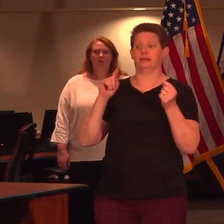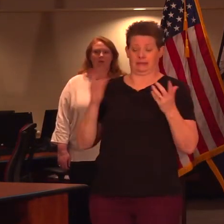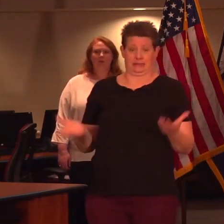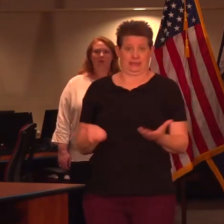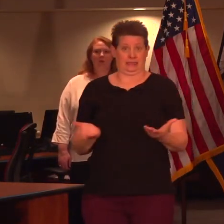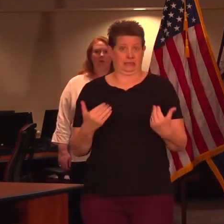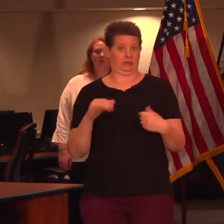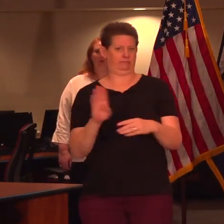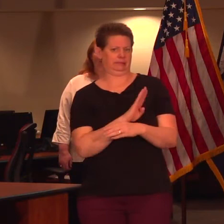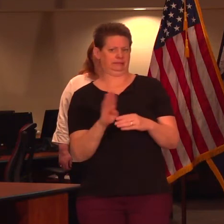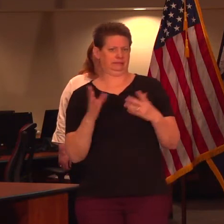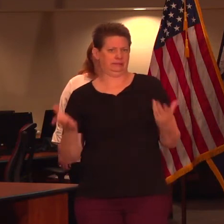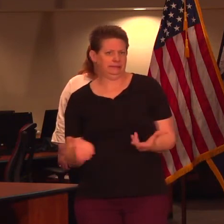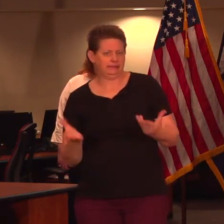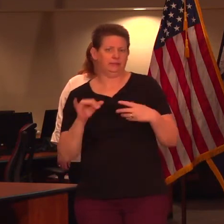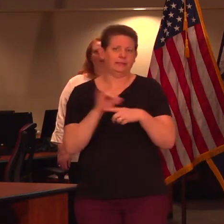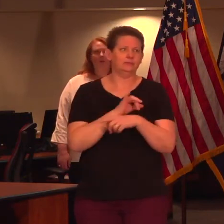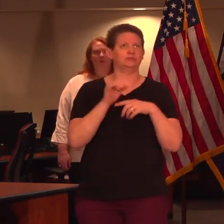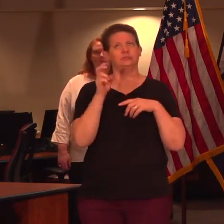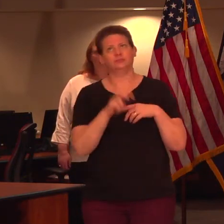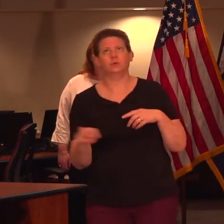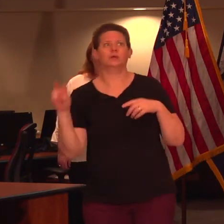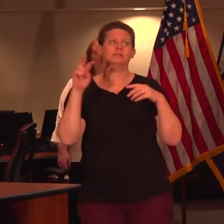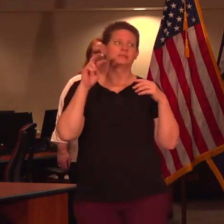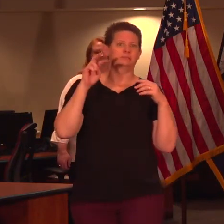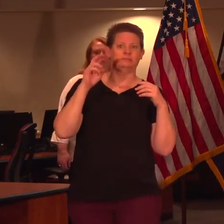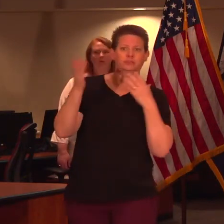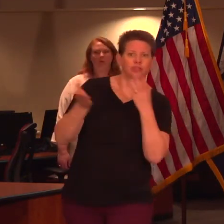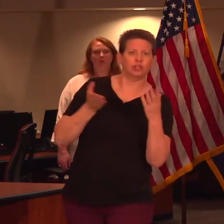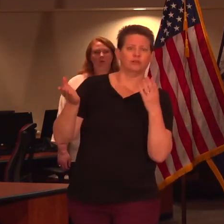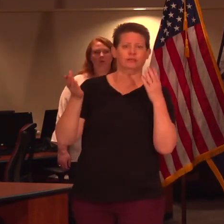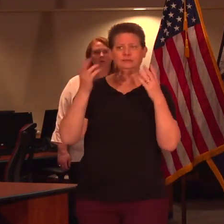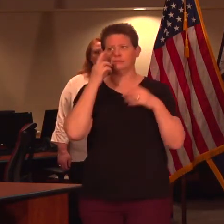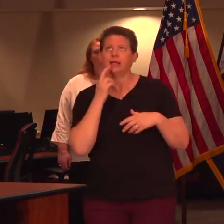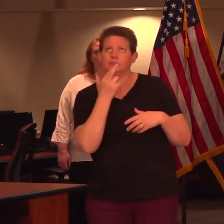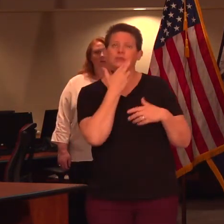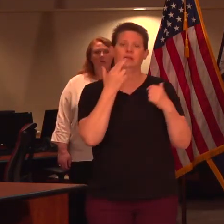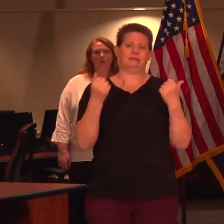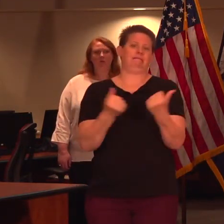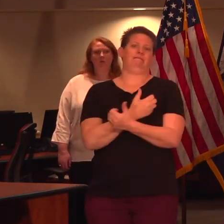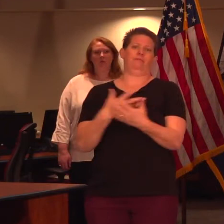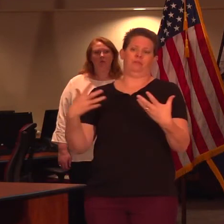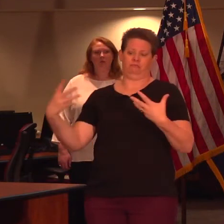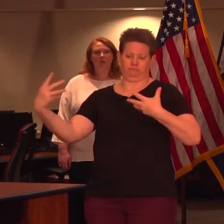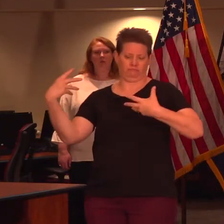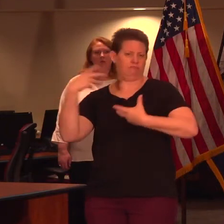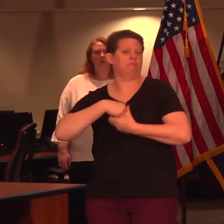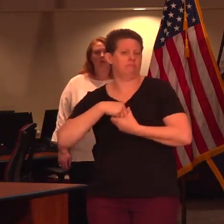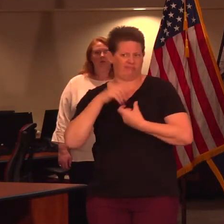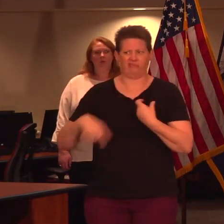here in business, in industry, in tourism, in the service industries and restaurants, all of those things that have been so